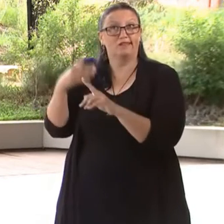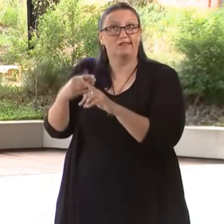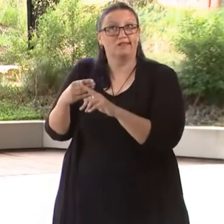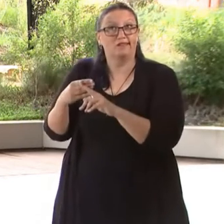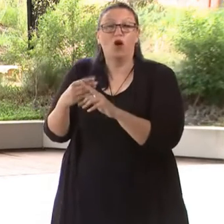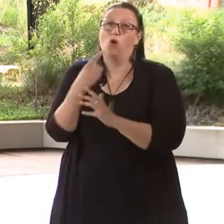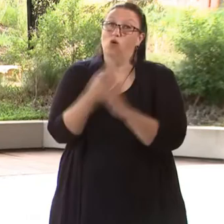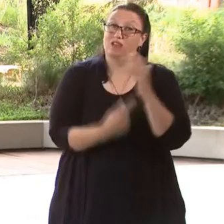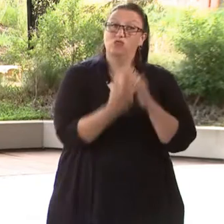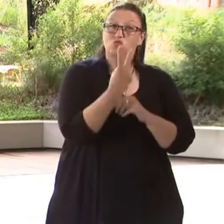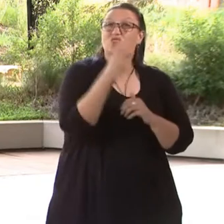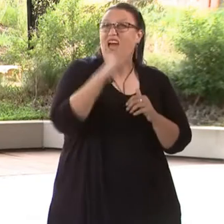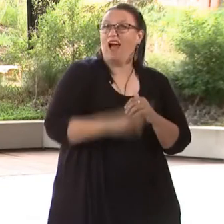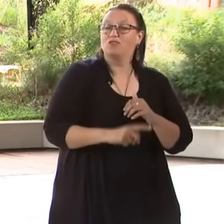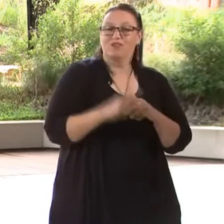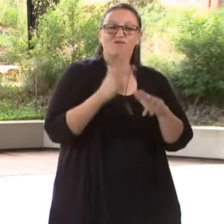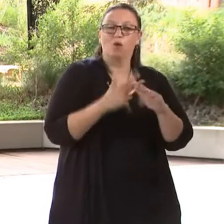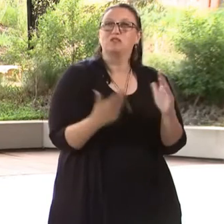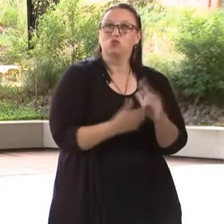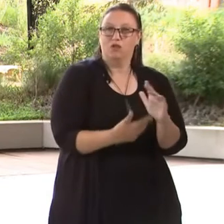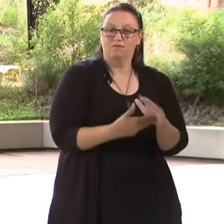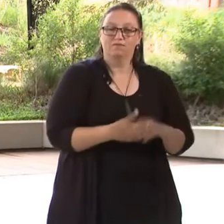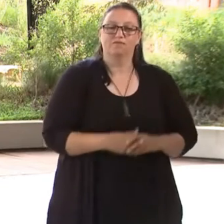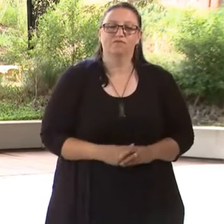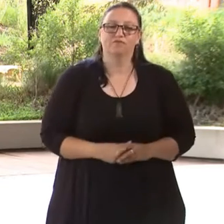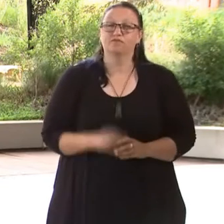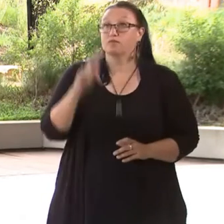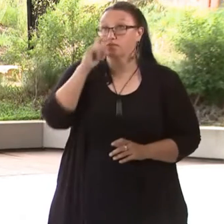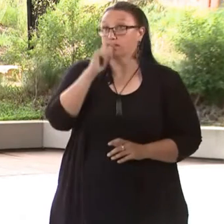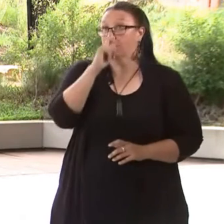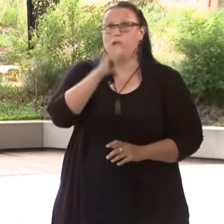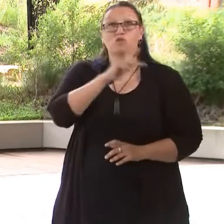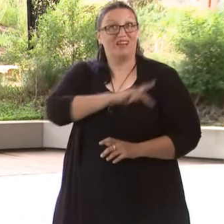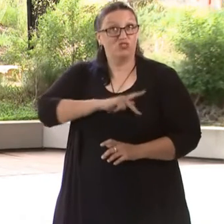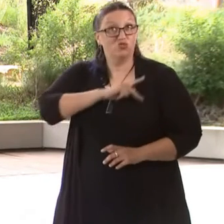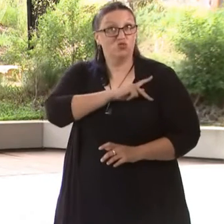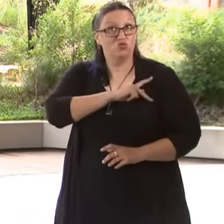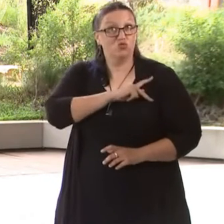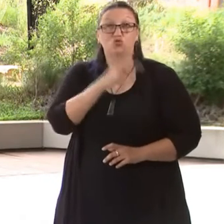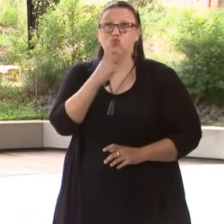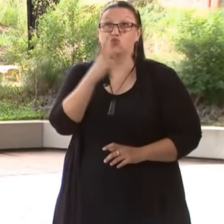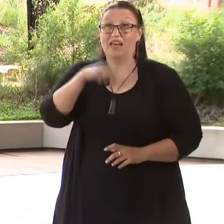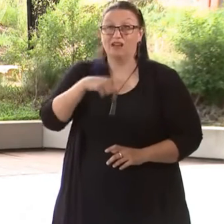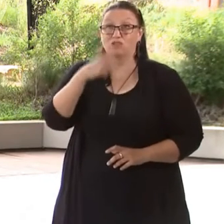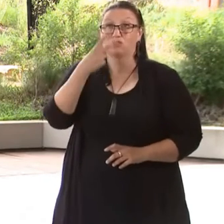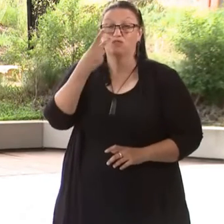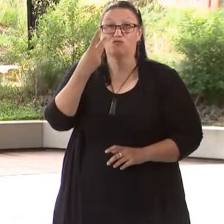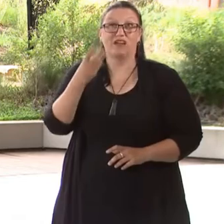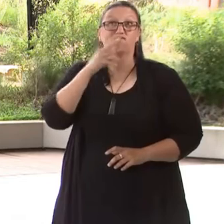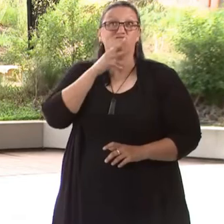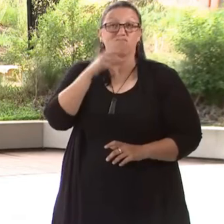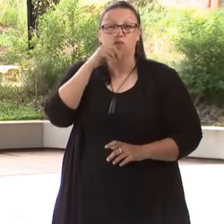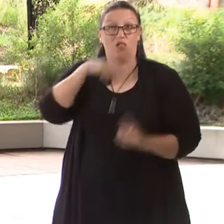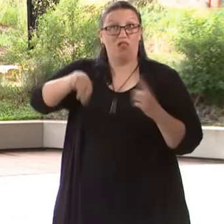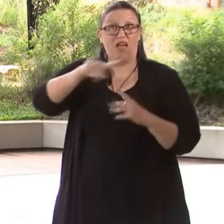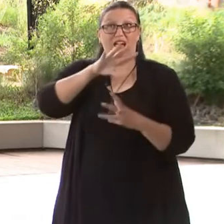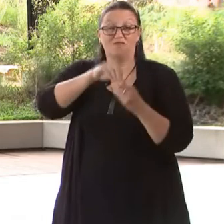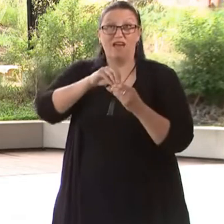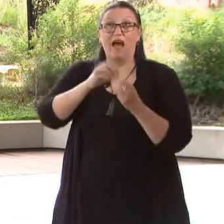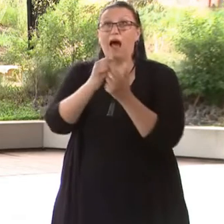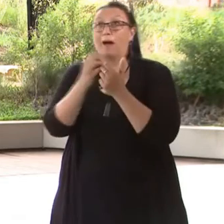days. And the PCR tests, the 15,153 PCR tests, were returned from